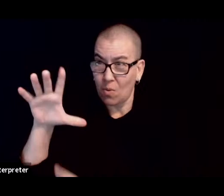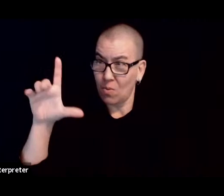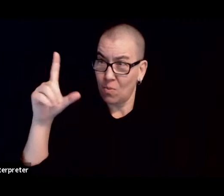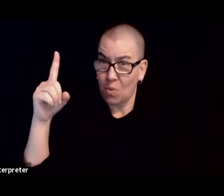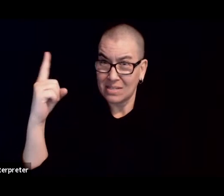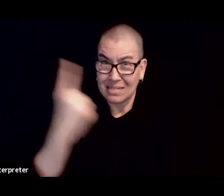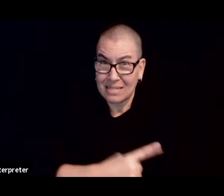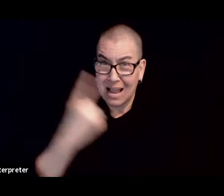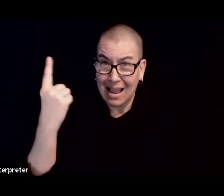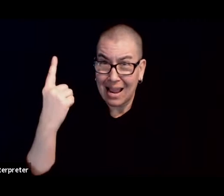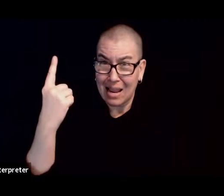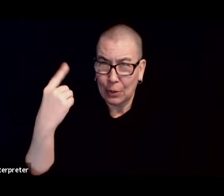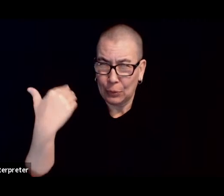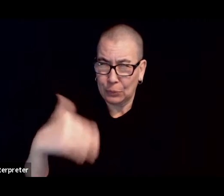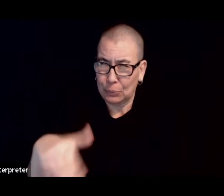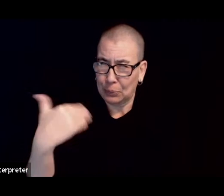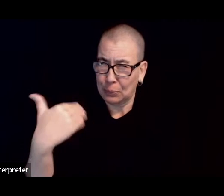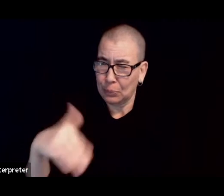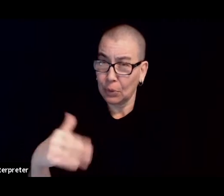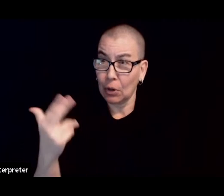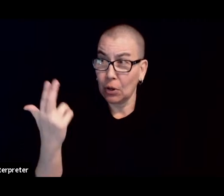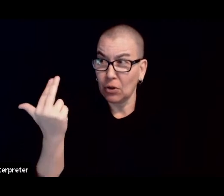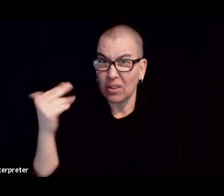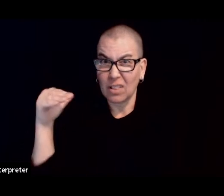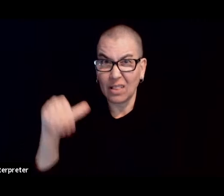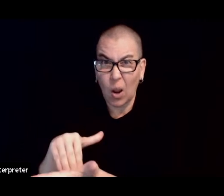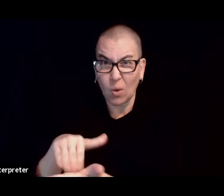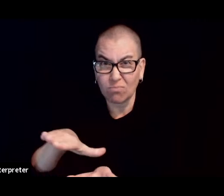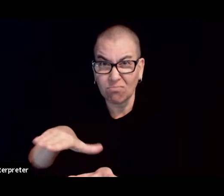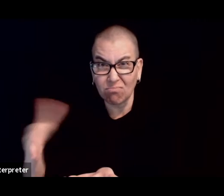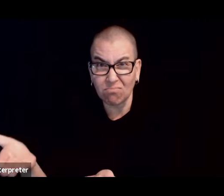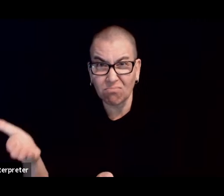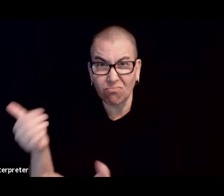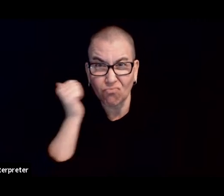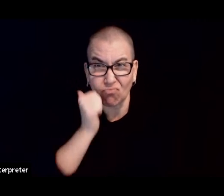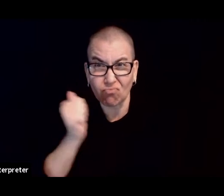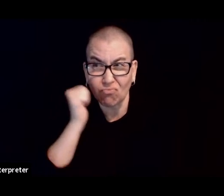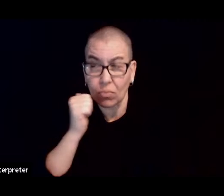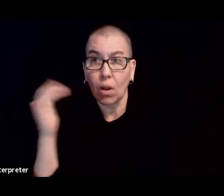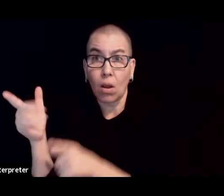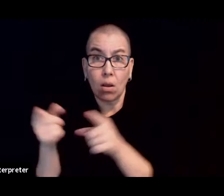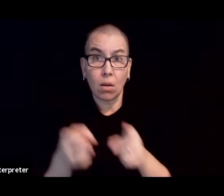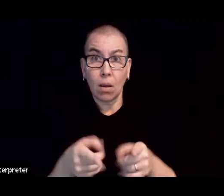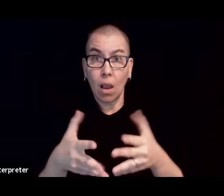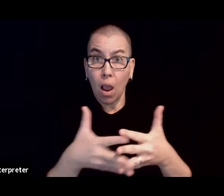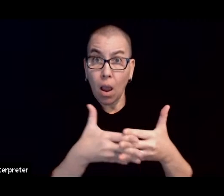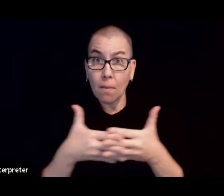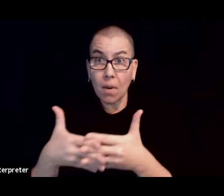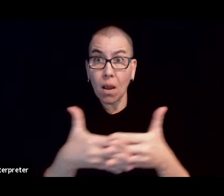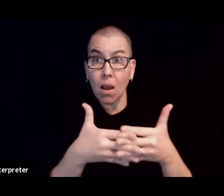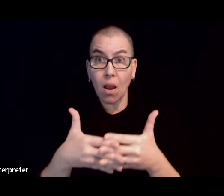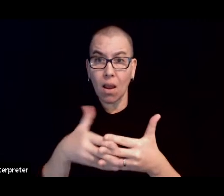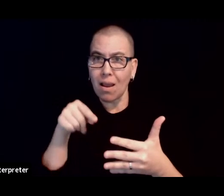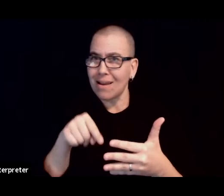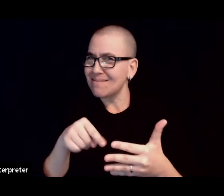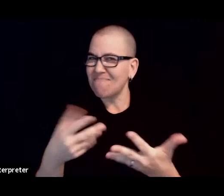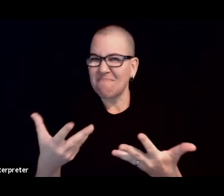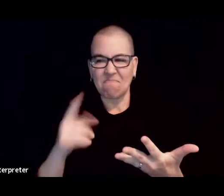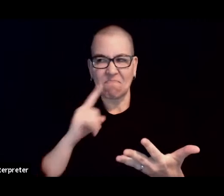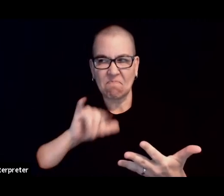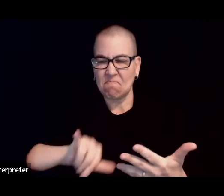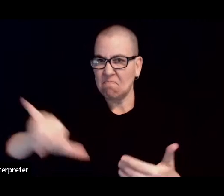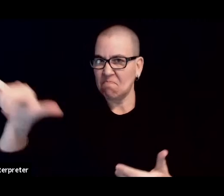additional deaths. And in the United States, as of this morning, we are definitely not seeing any sort of a slowdown in the